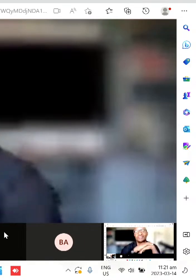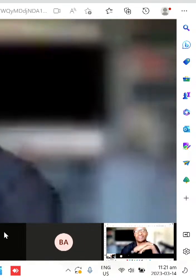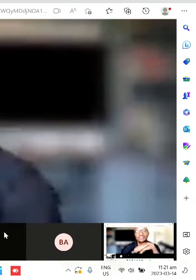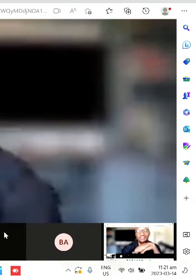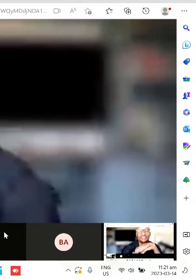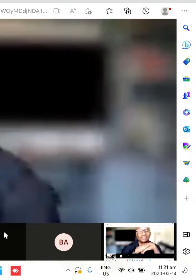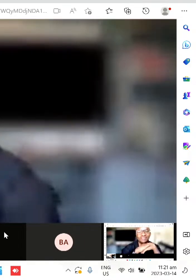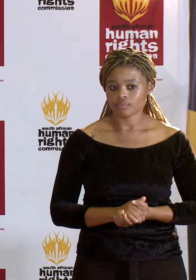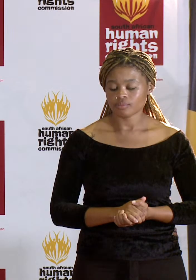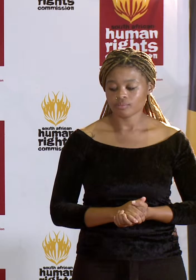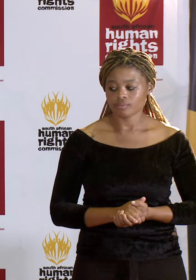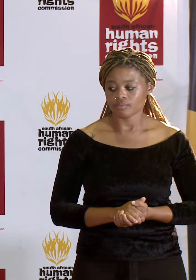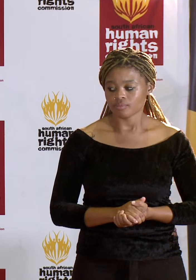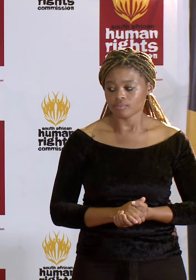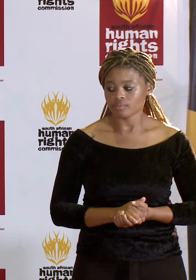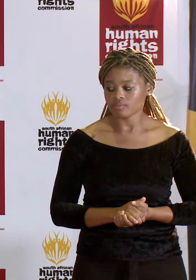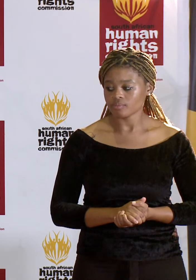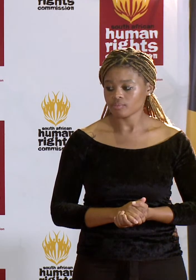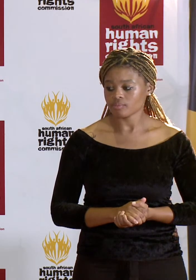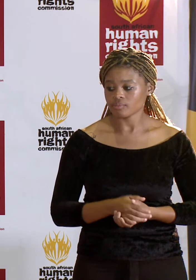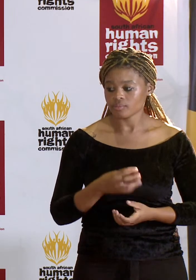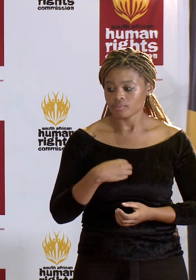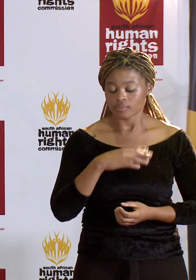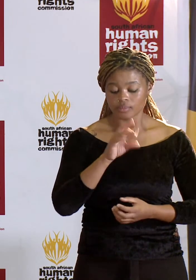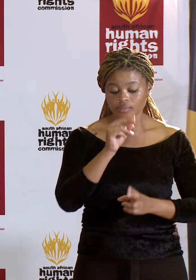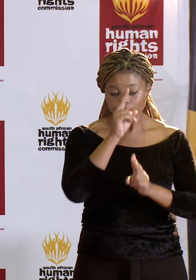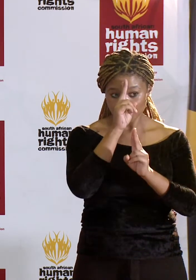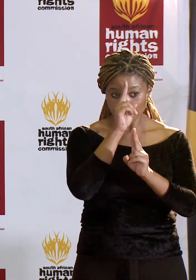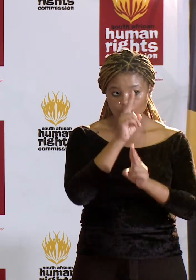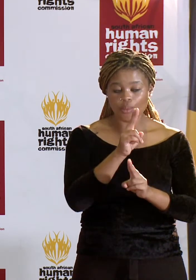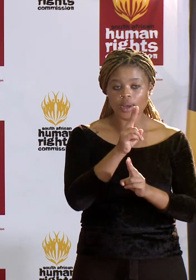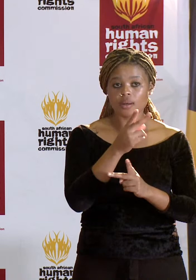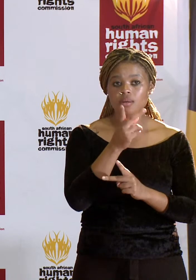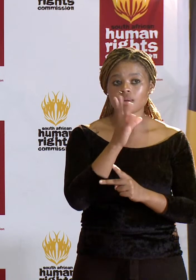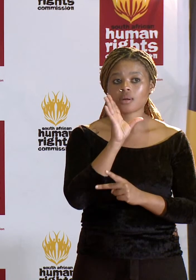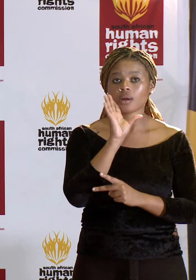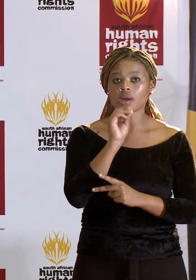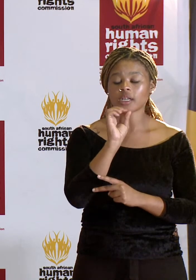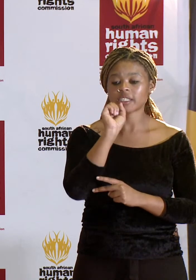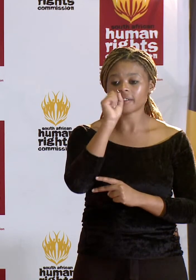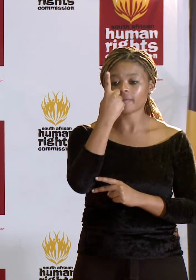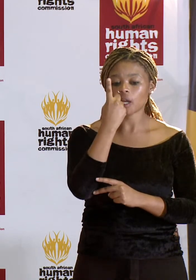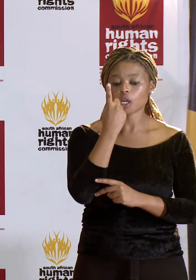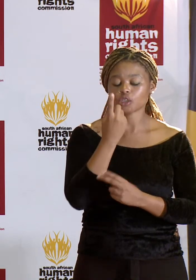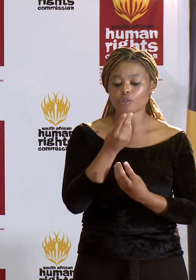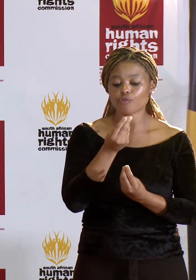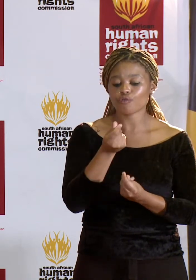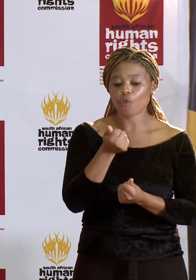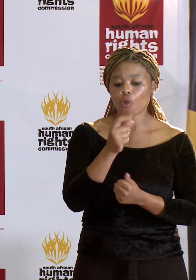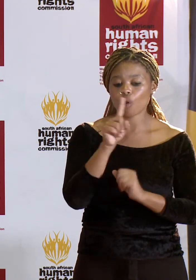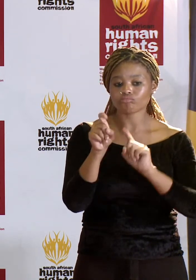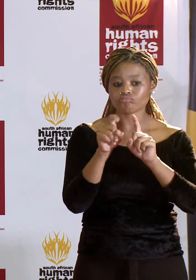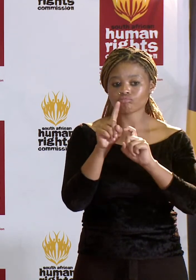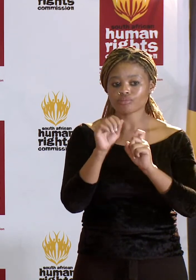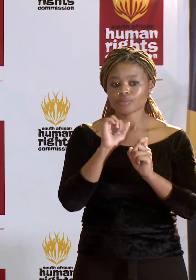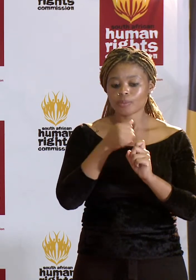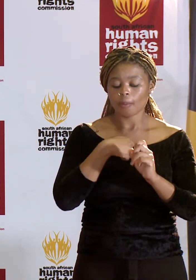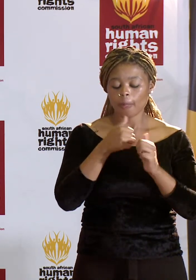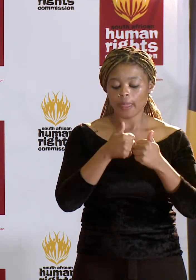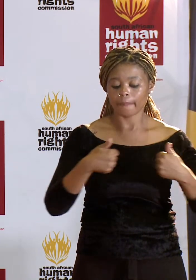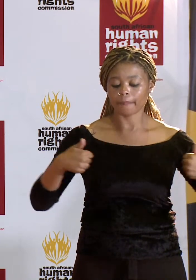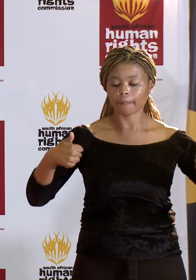So I have the honor of asking the first few questions to our